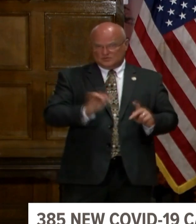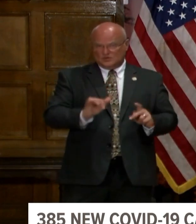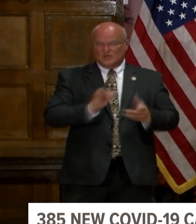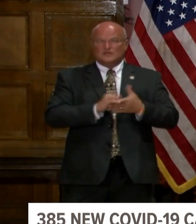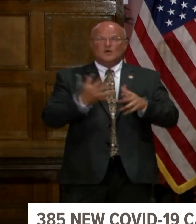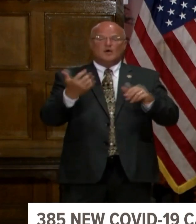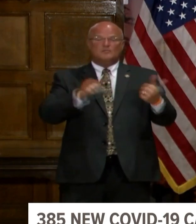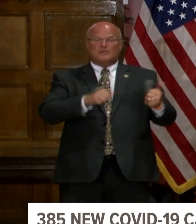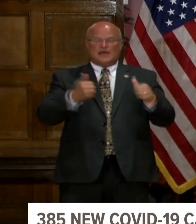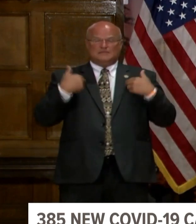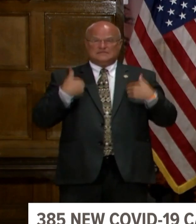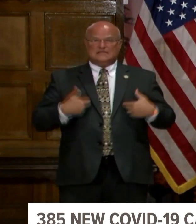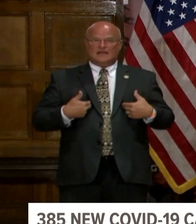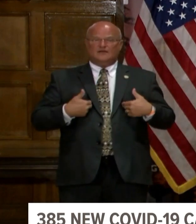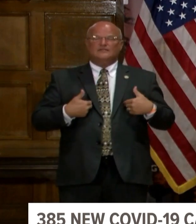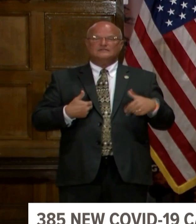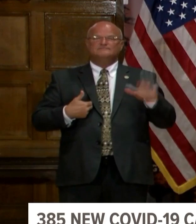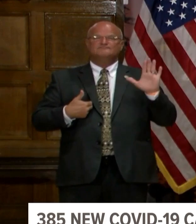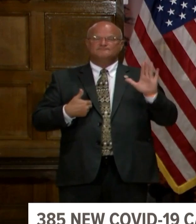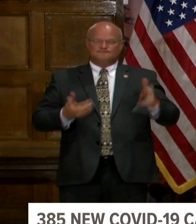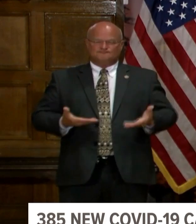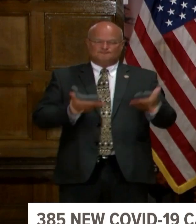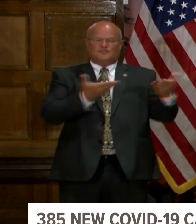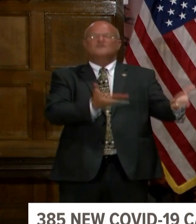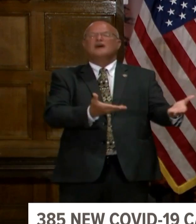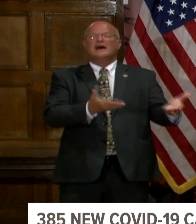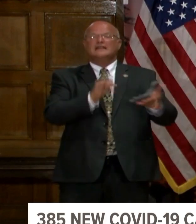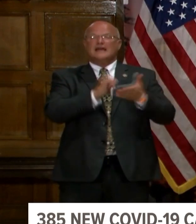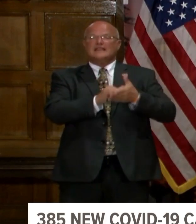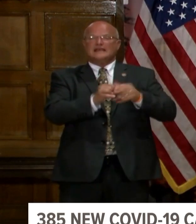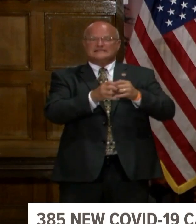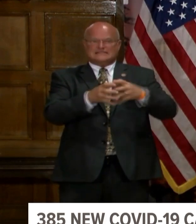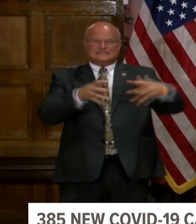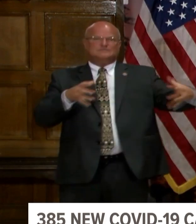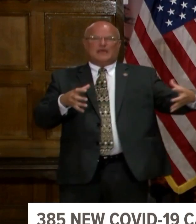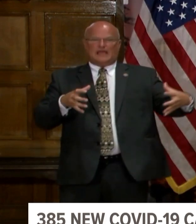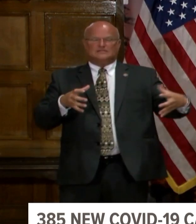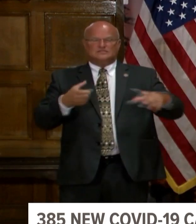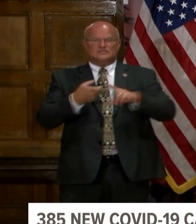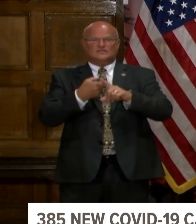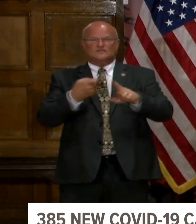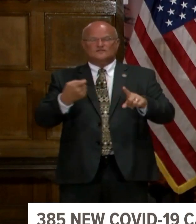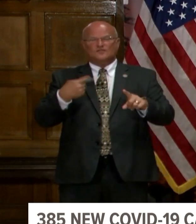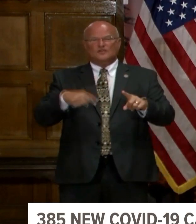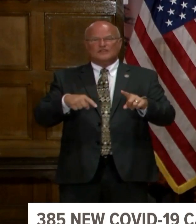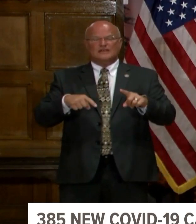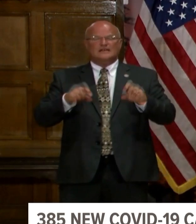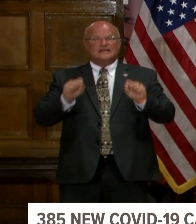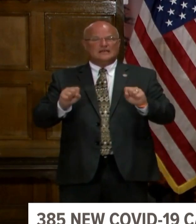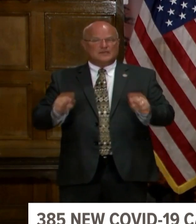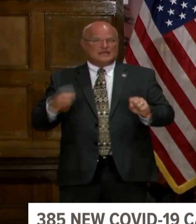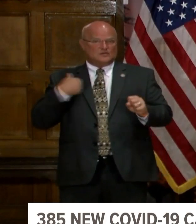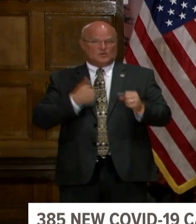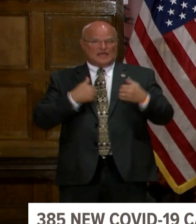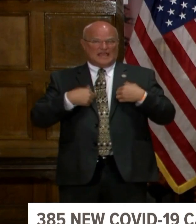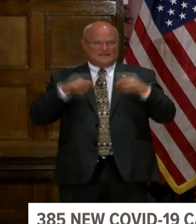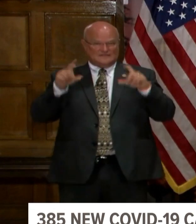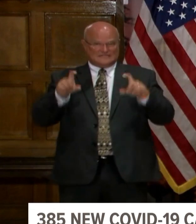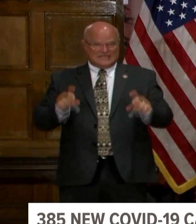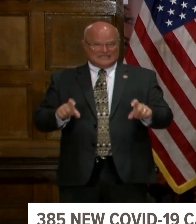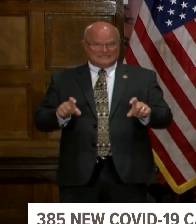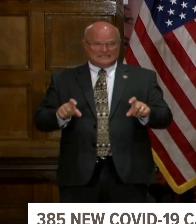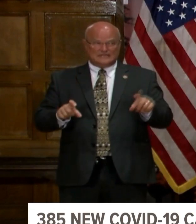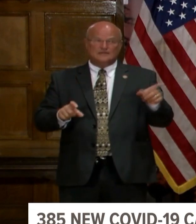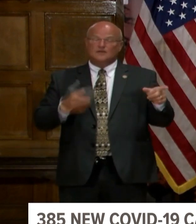that's what Baptist Health is providing. And so that's the expansion of the capacity that we have in testing.